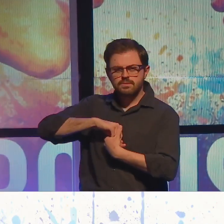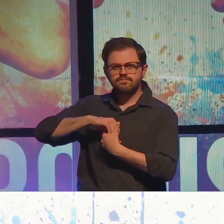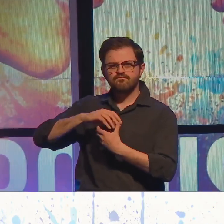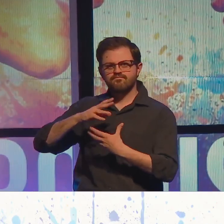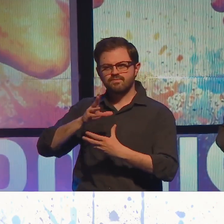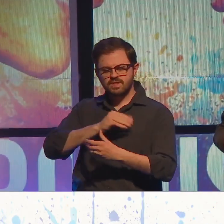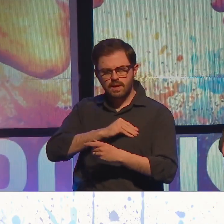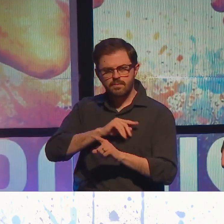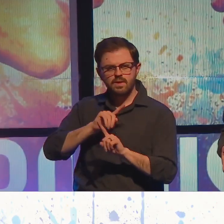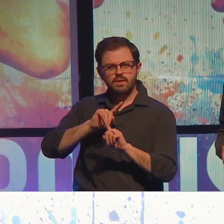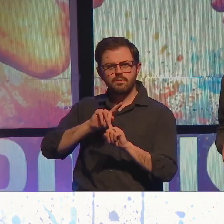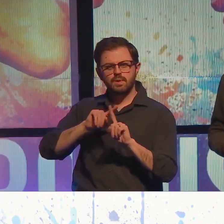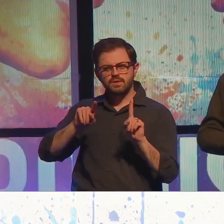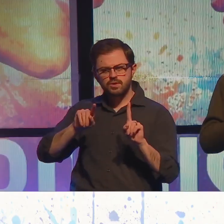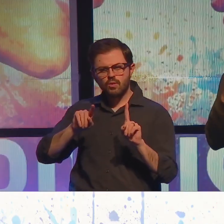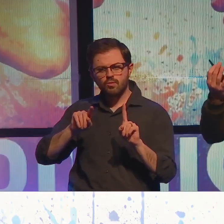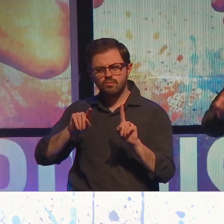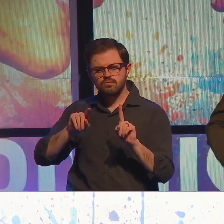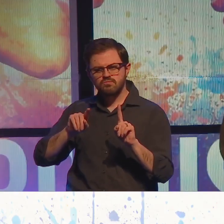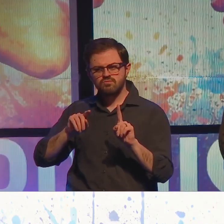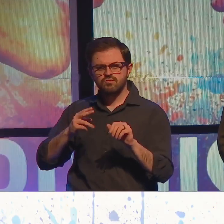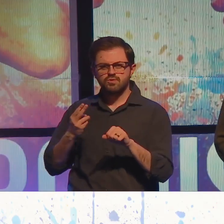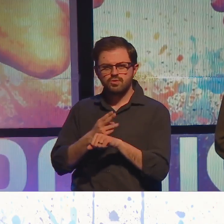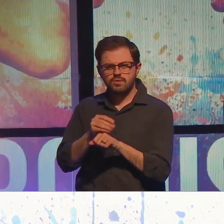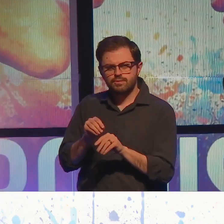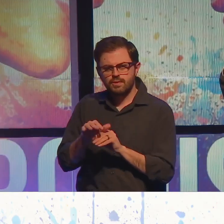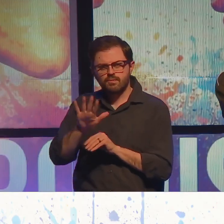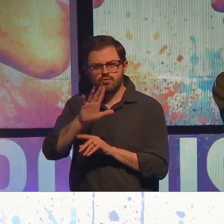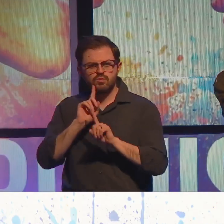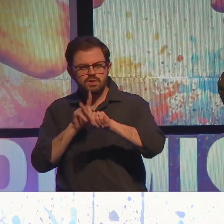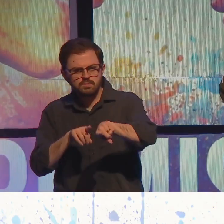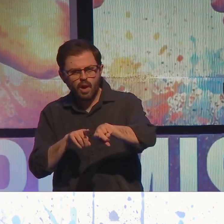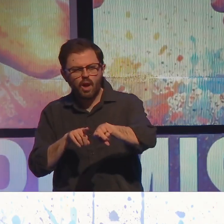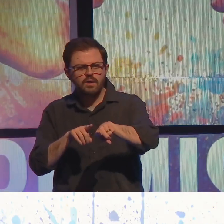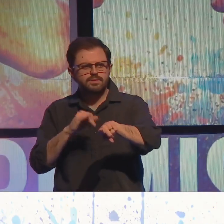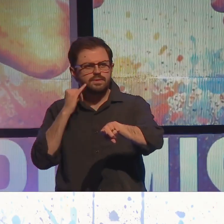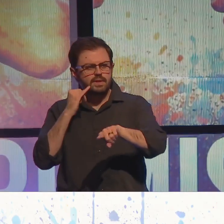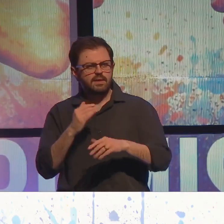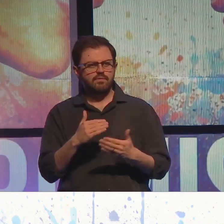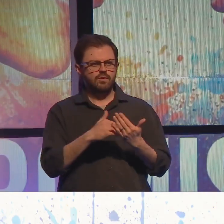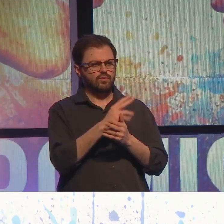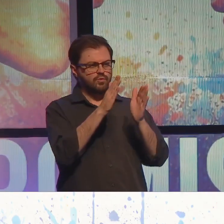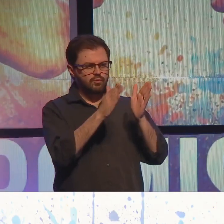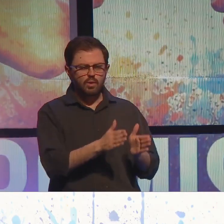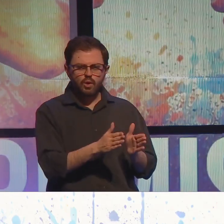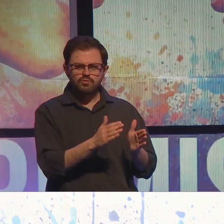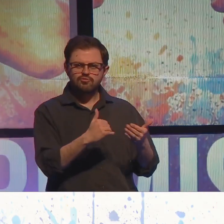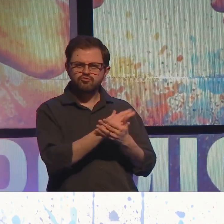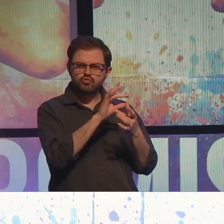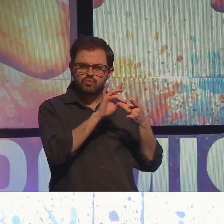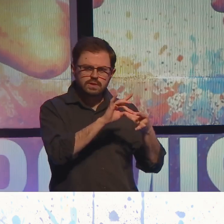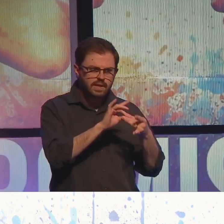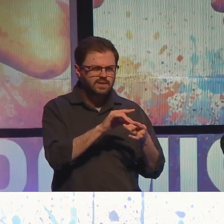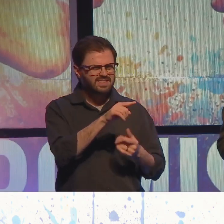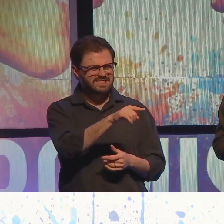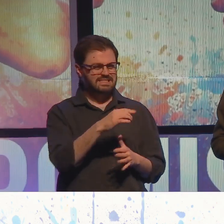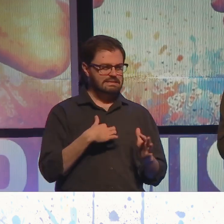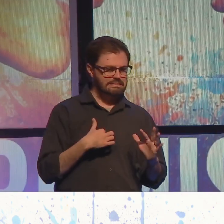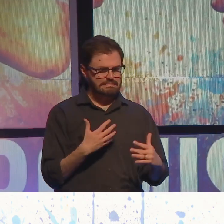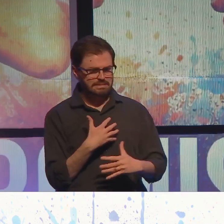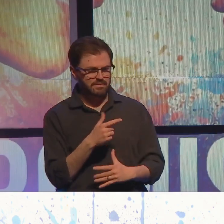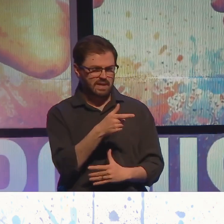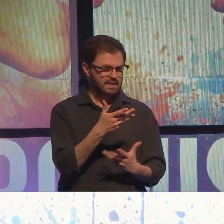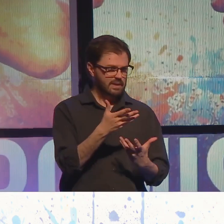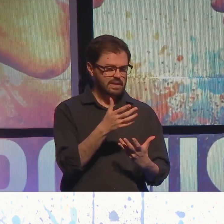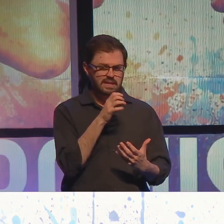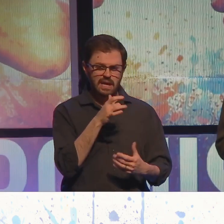sacred identity. So in new relationships, don't change who you are because you're afraid a new person is not going to want to be around you. If you're in